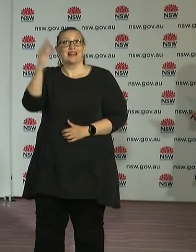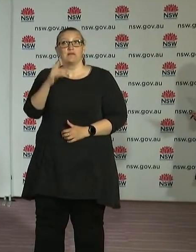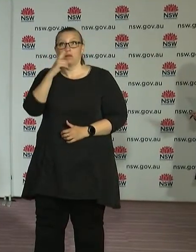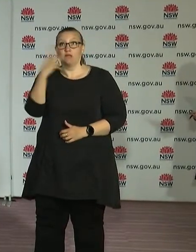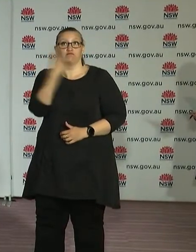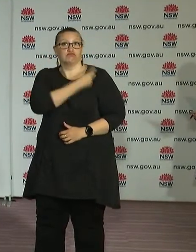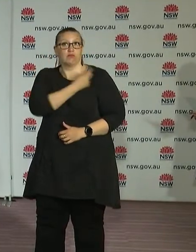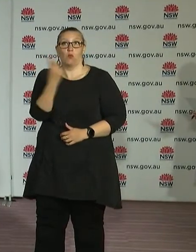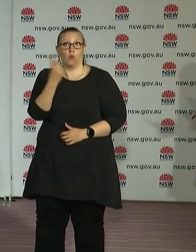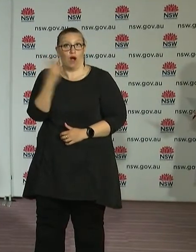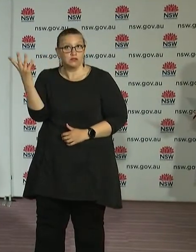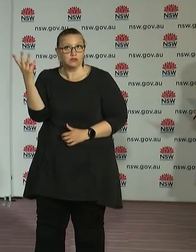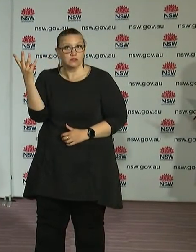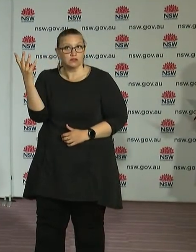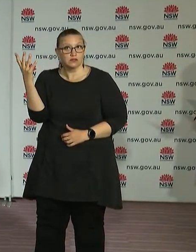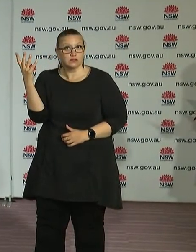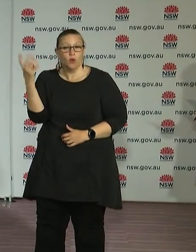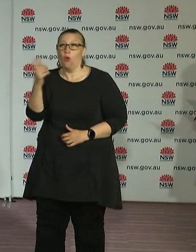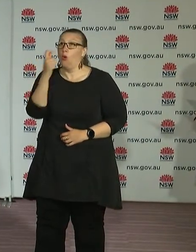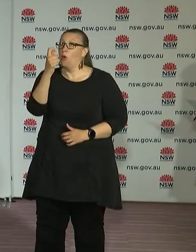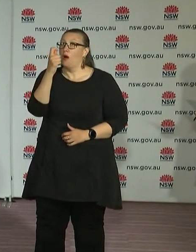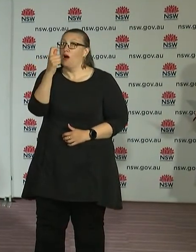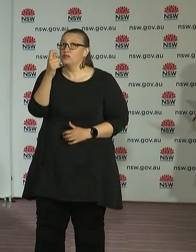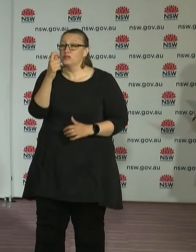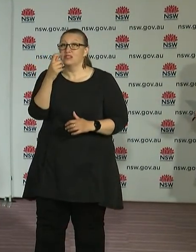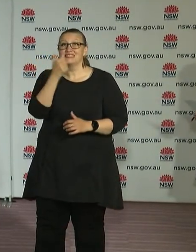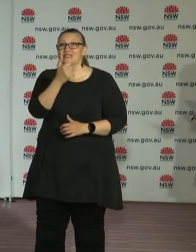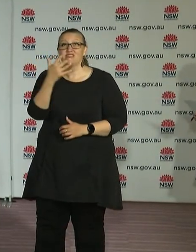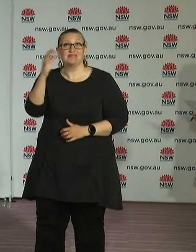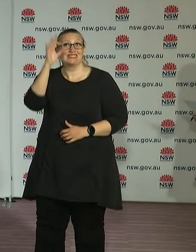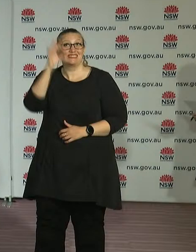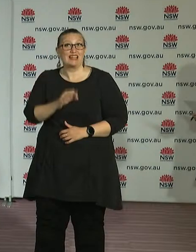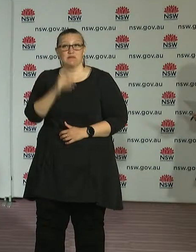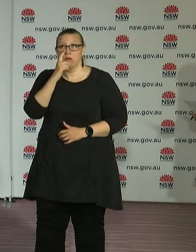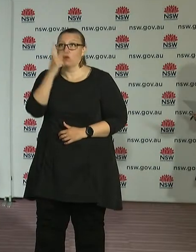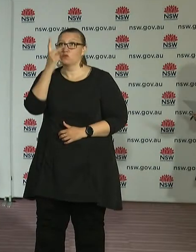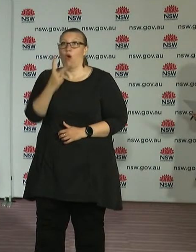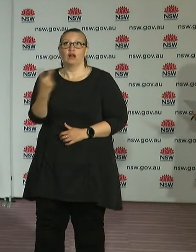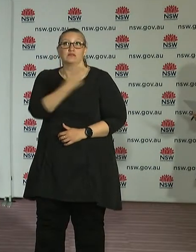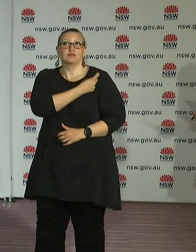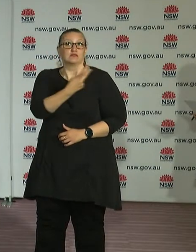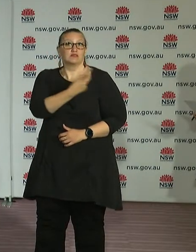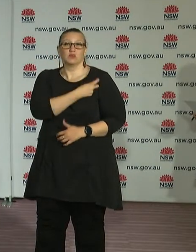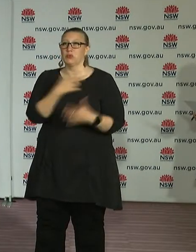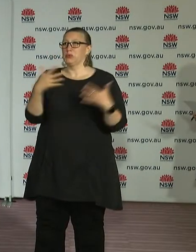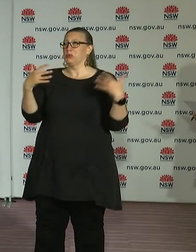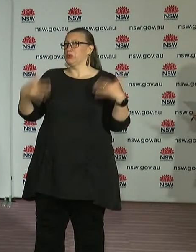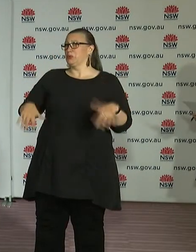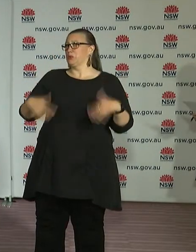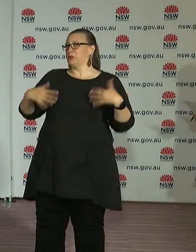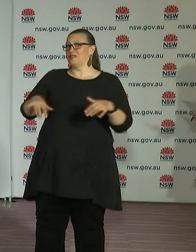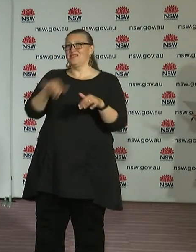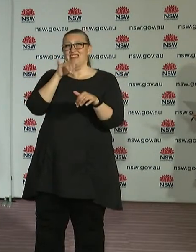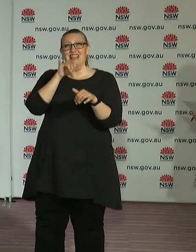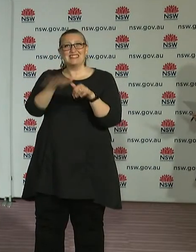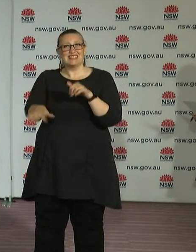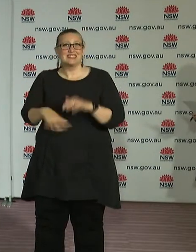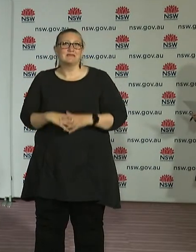61.7% second dose, so we are inching closer to that 70% double dose figure. And pleasingly, 12 to